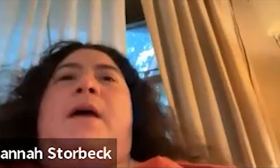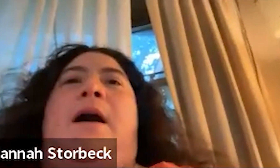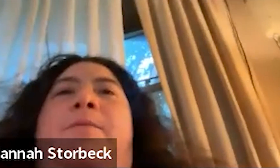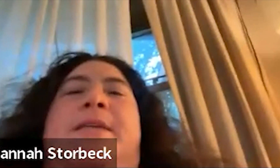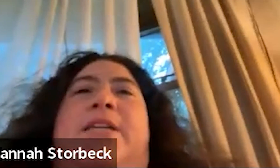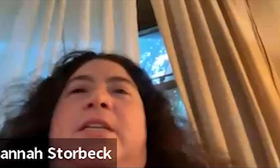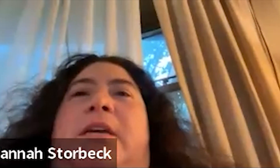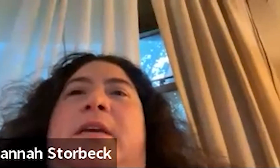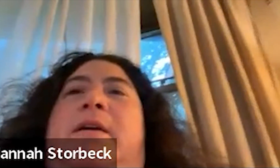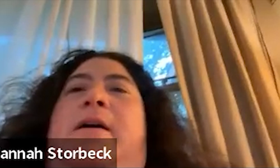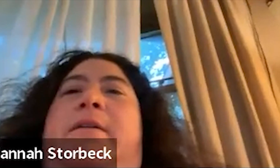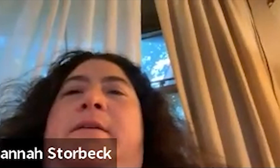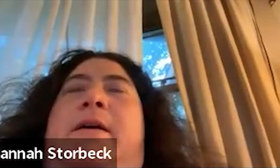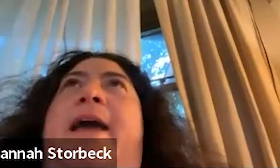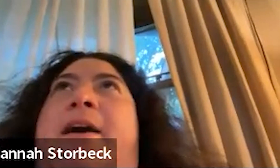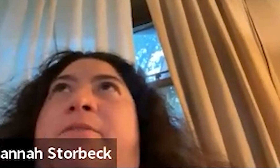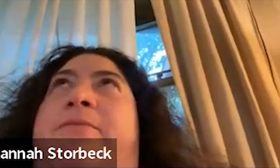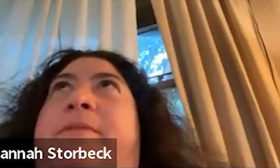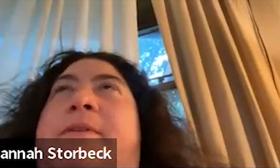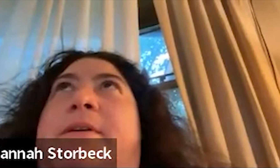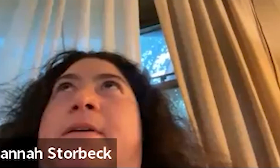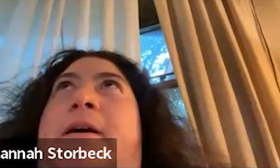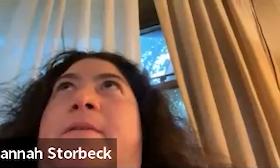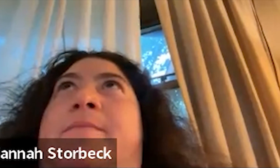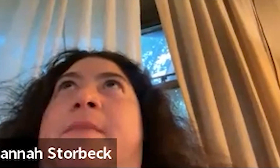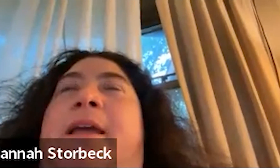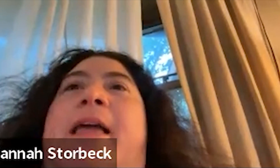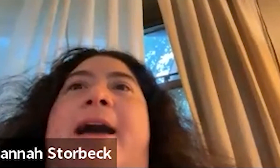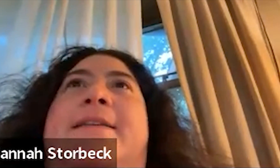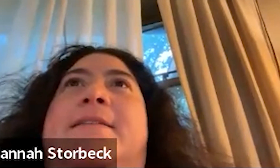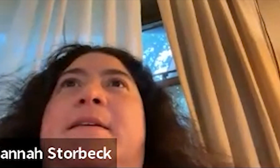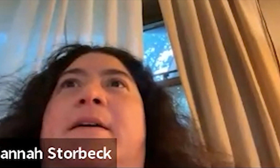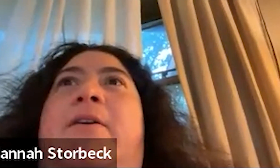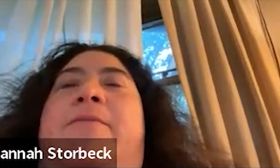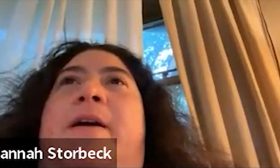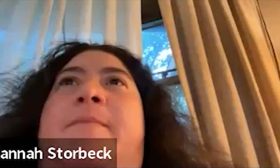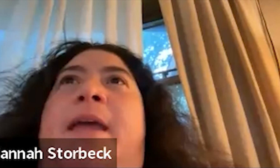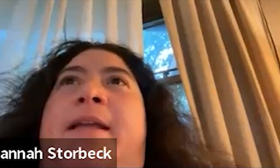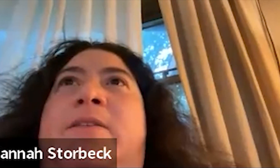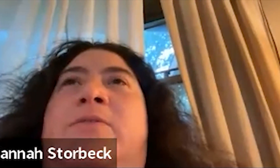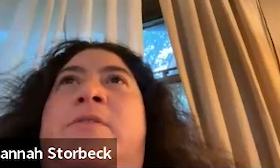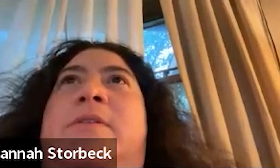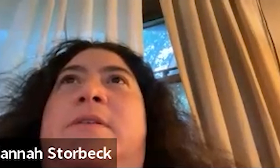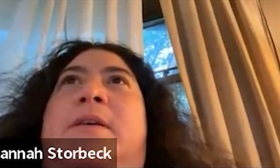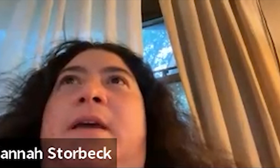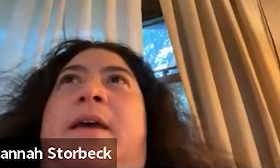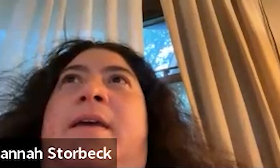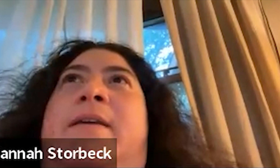I was actually, I have a class of 8 students,